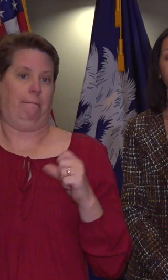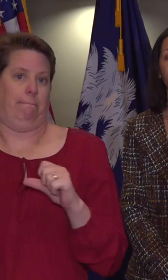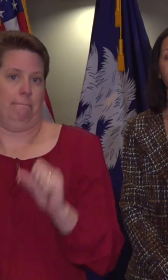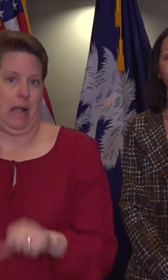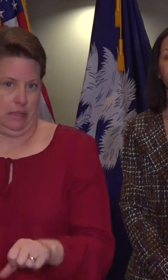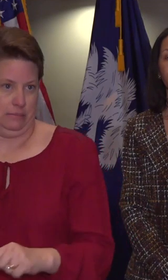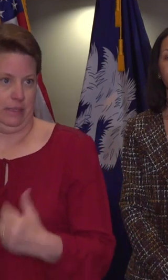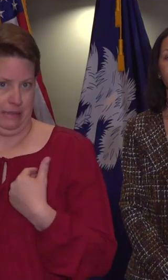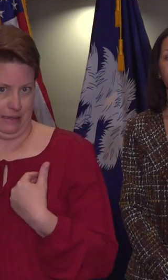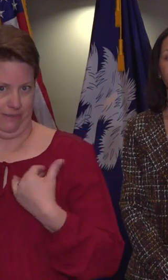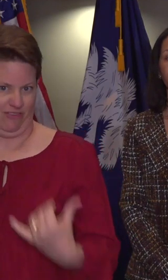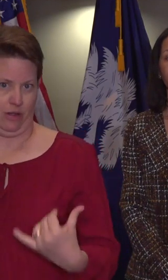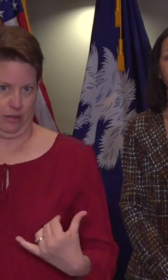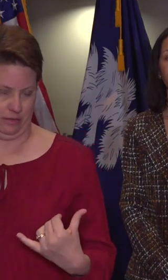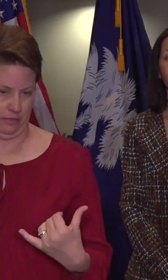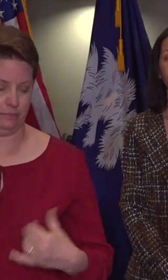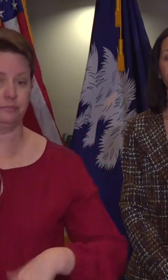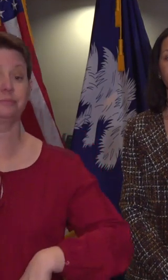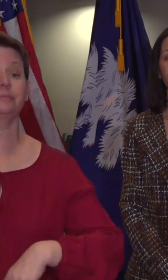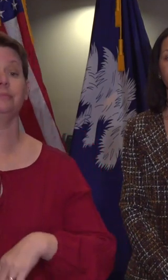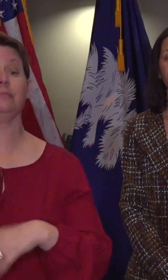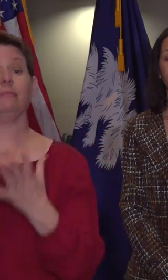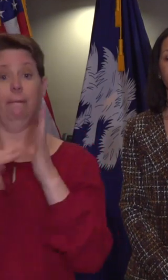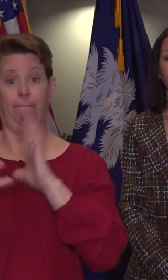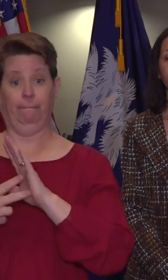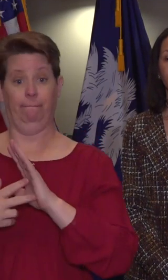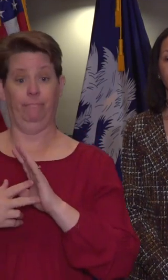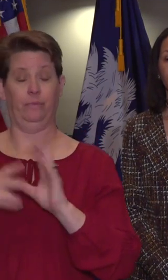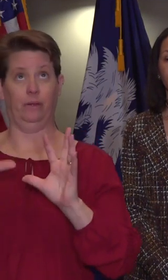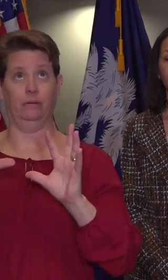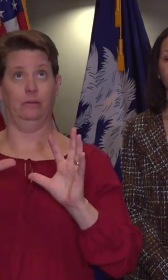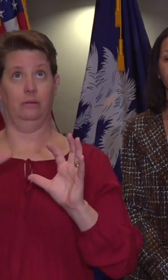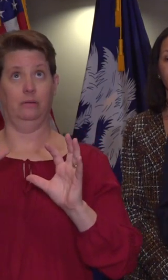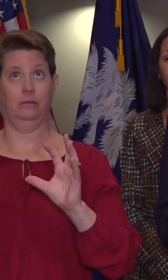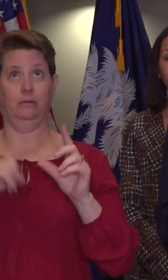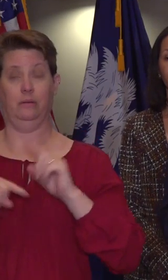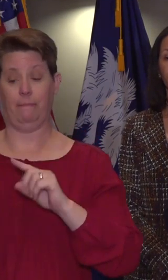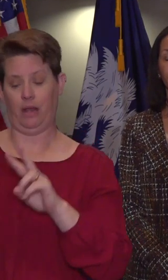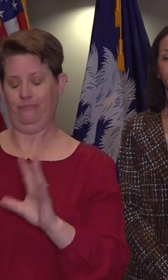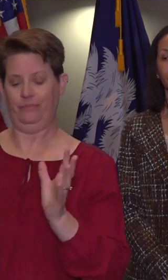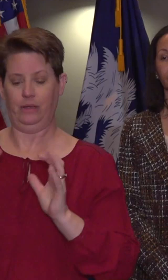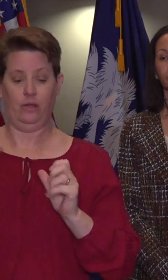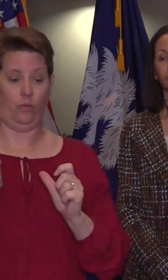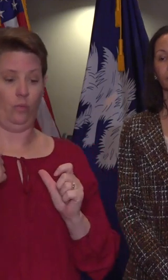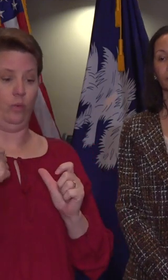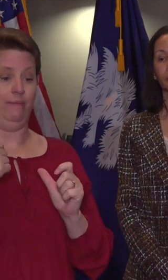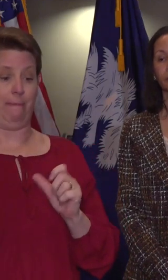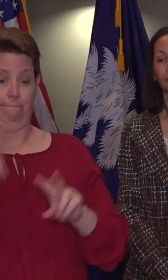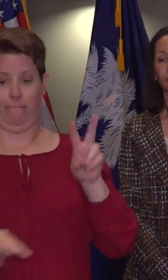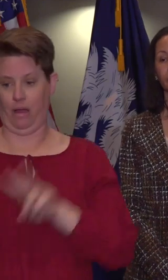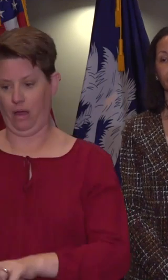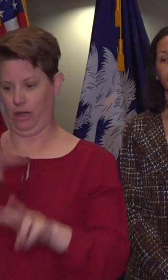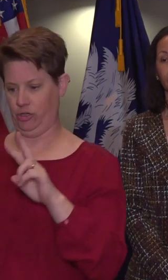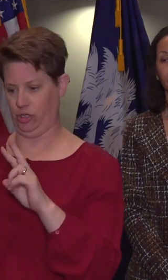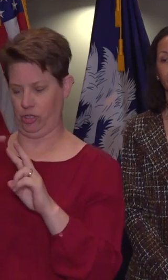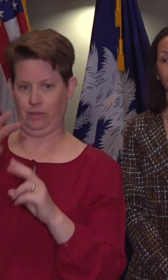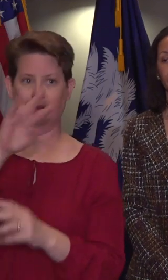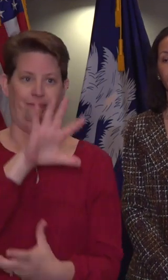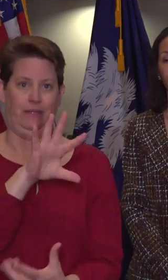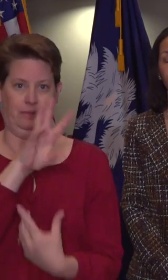To go back to it, we are monitoring still, well, we've completed monitoring of 56